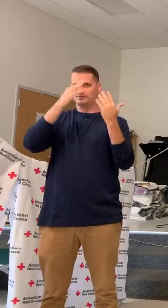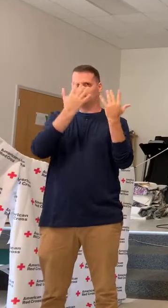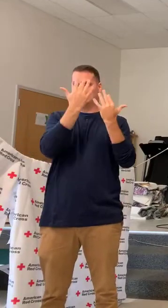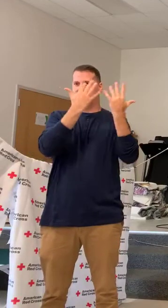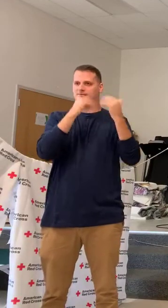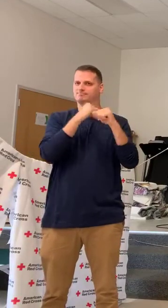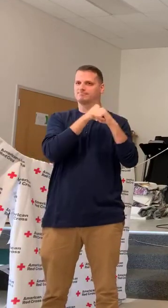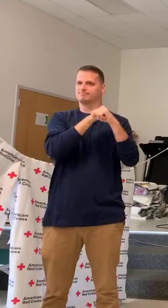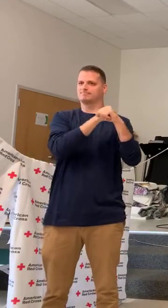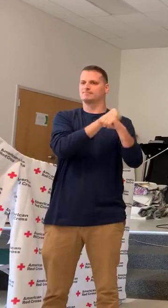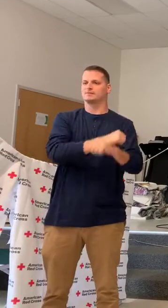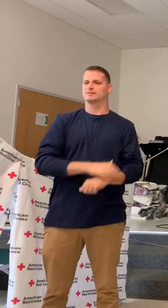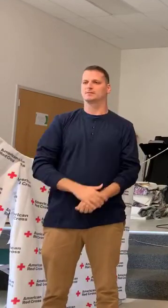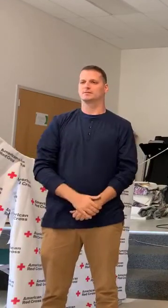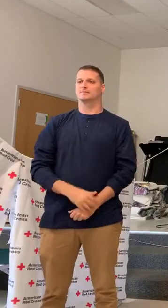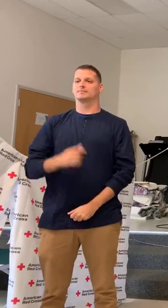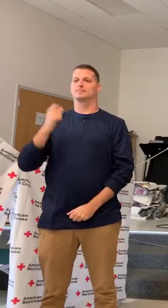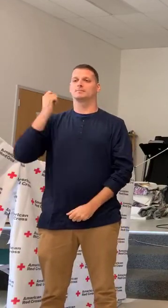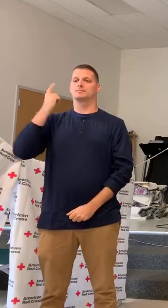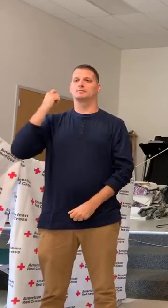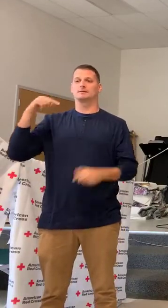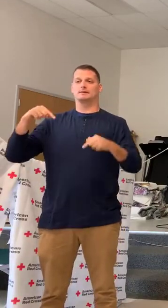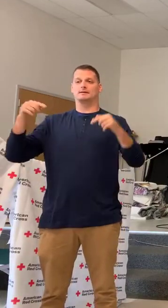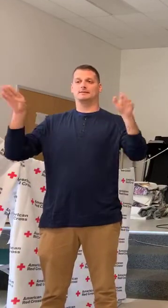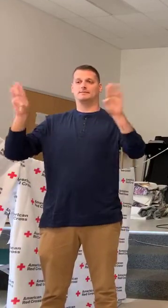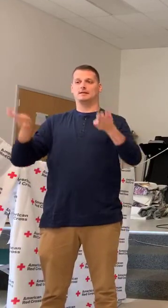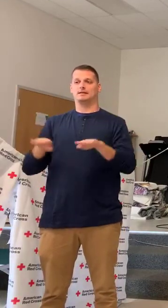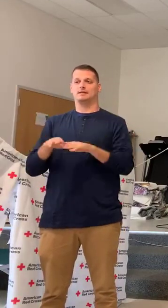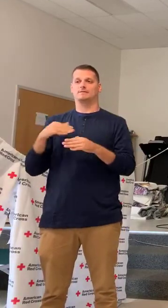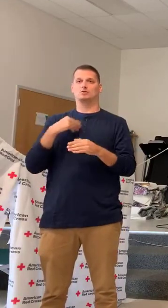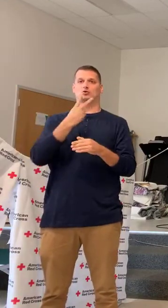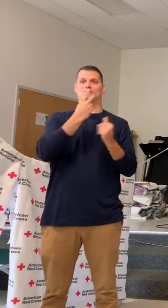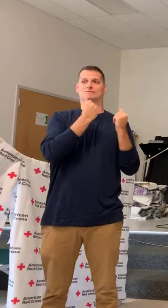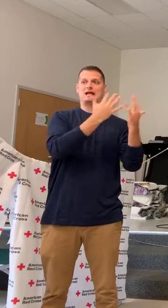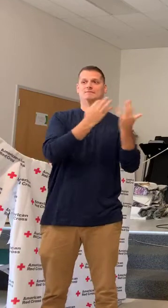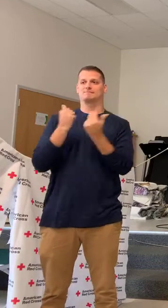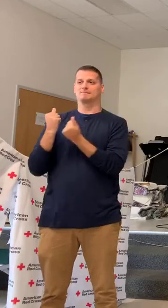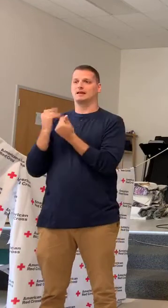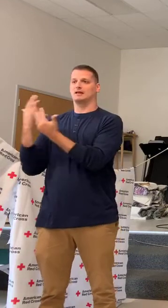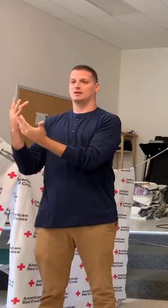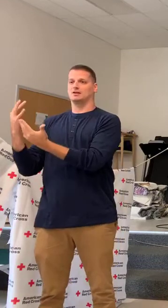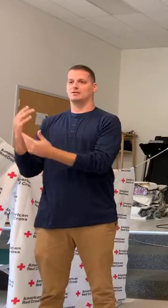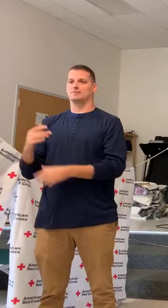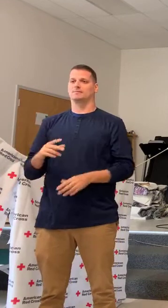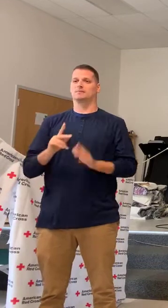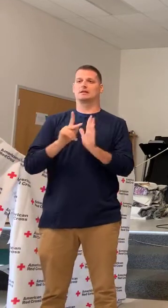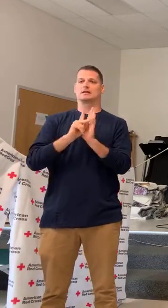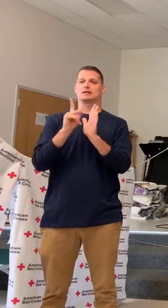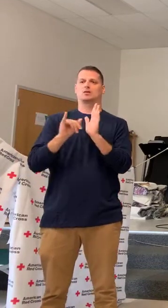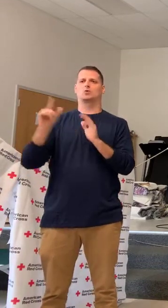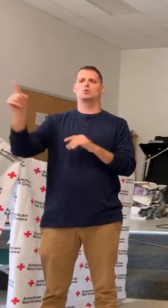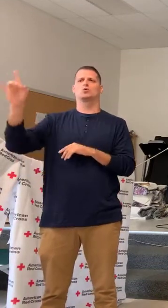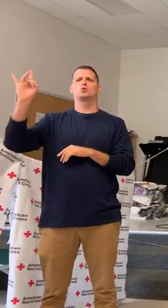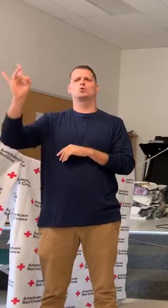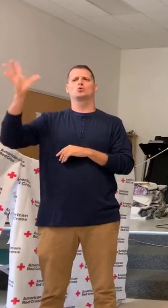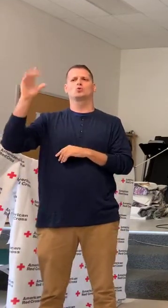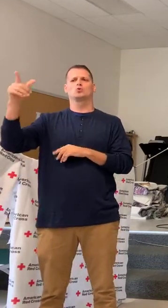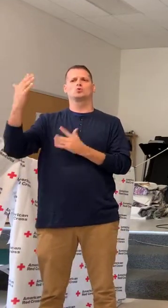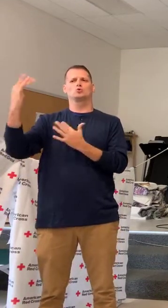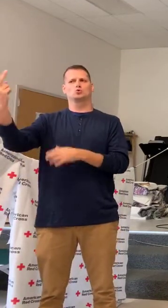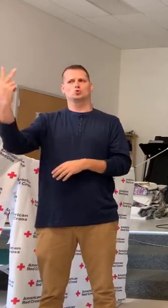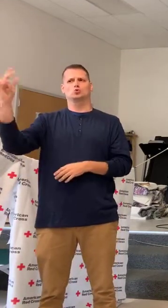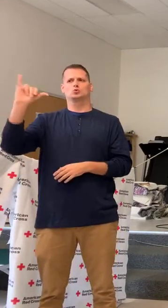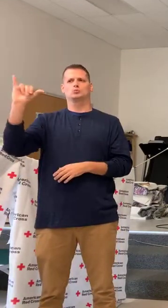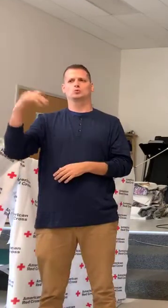got the Swan Fire down in Kenai. They've got about the same amount of people. They've got a Type 1 incident management team out of Great Basin, so that Idaho